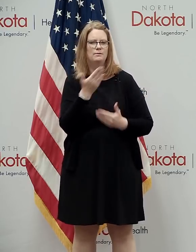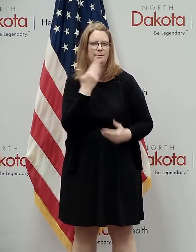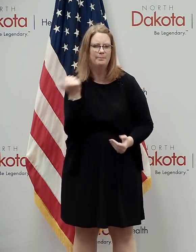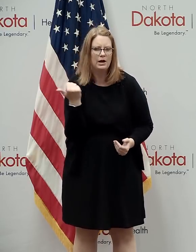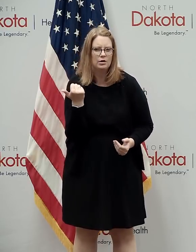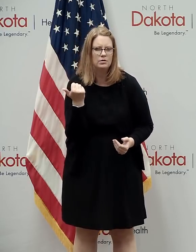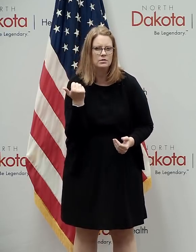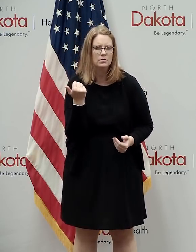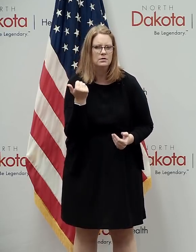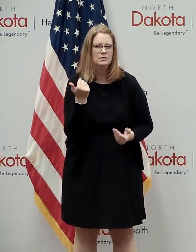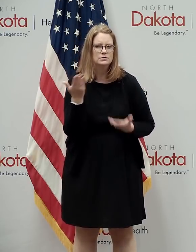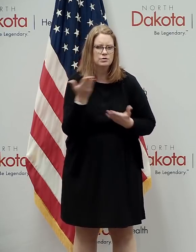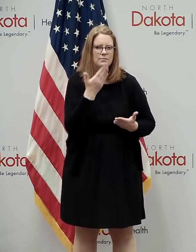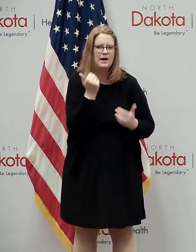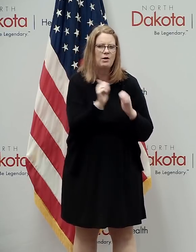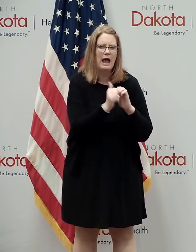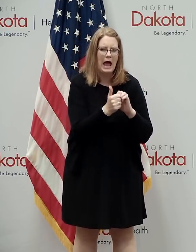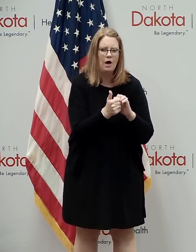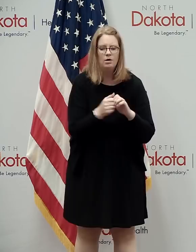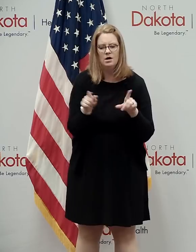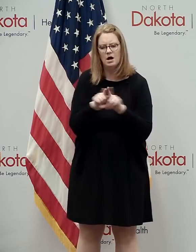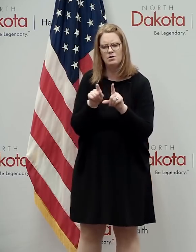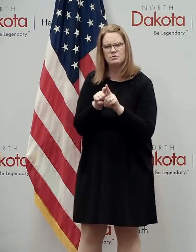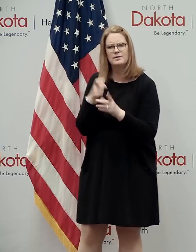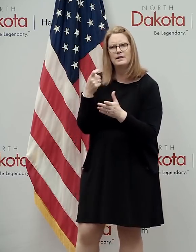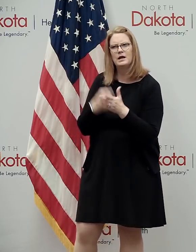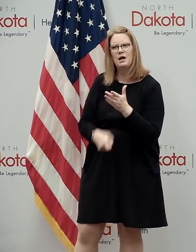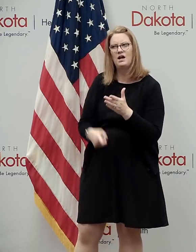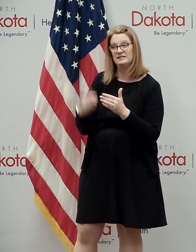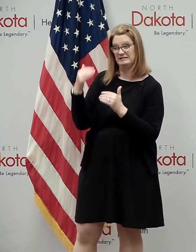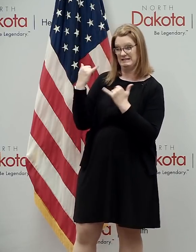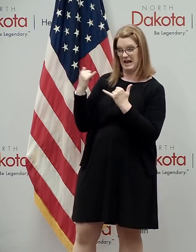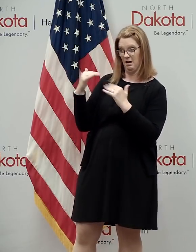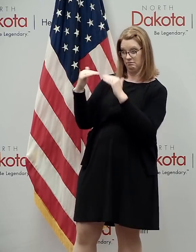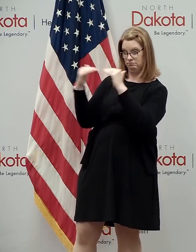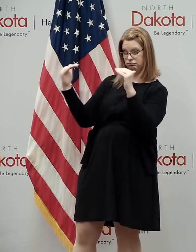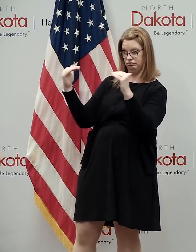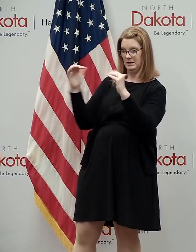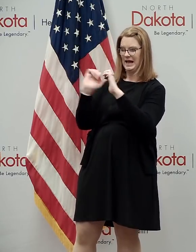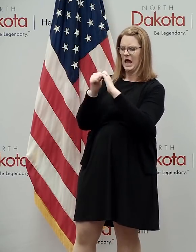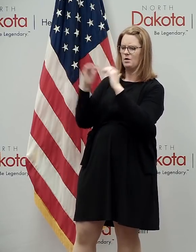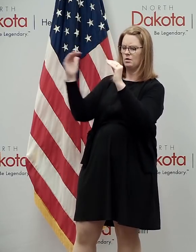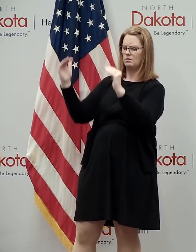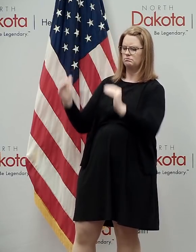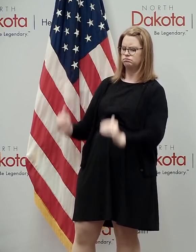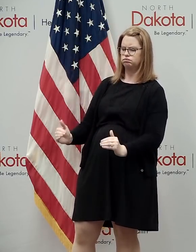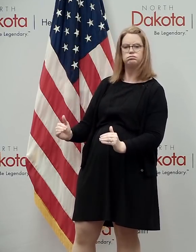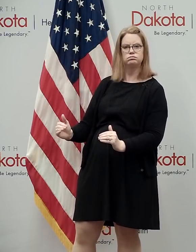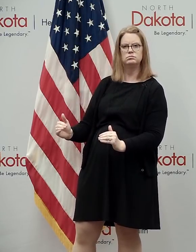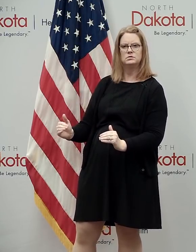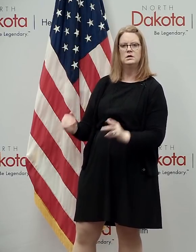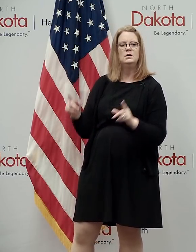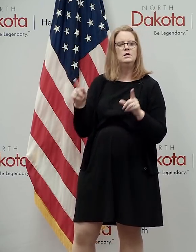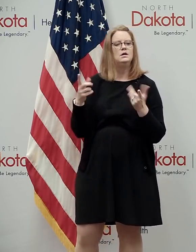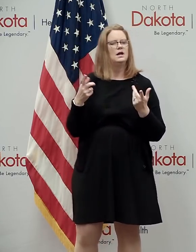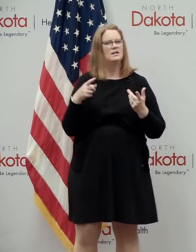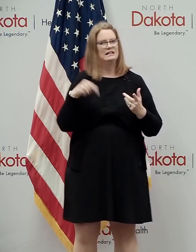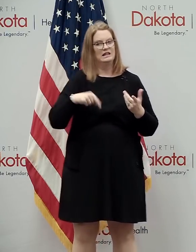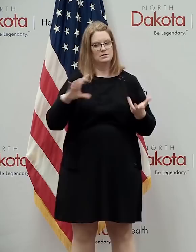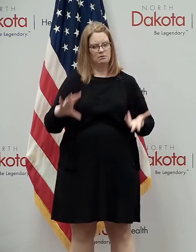lower cost. And so, again, this is also, during this period of crisis, it's always also a period, I think, of